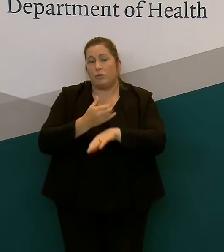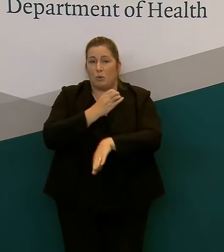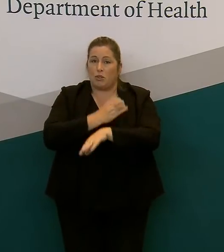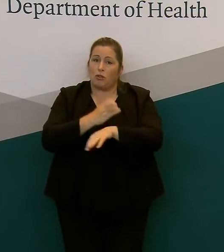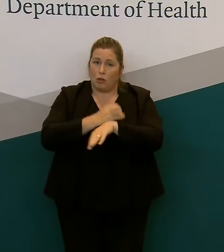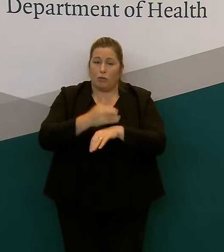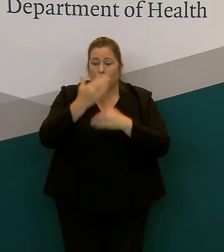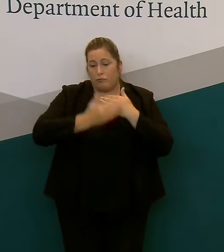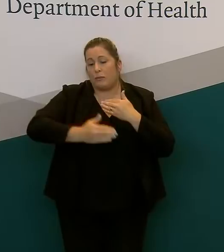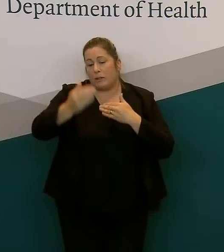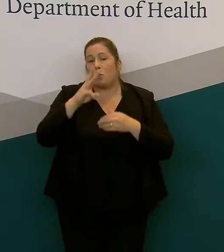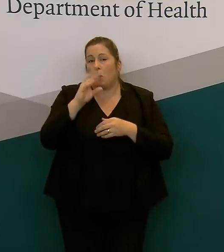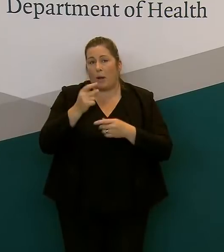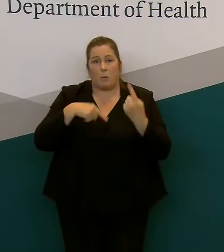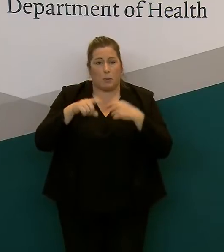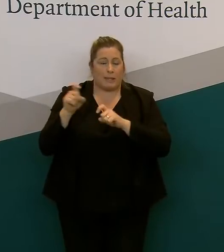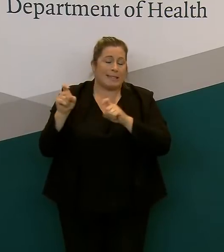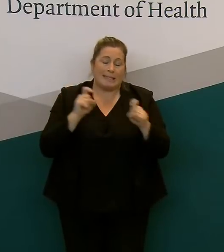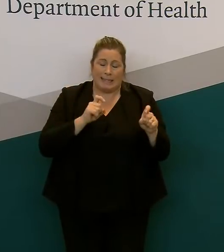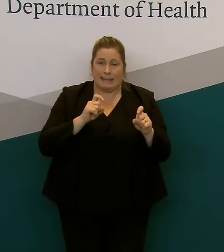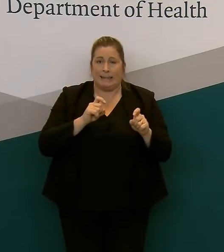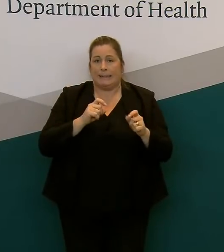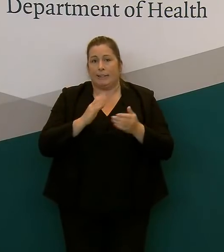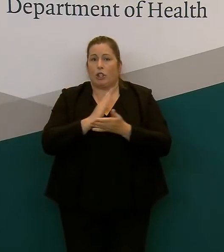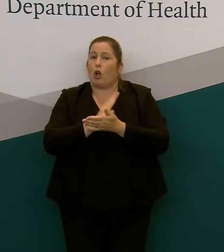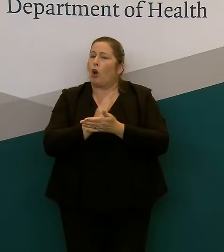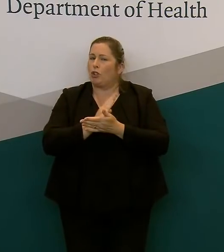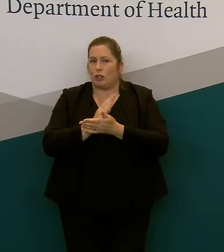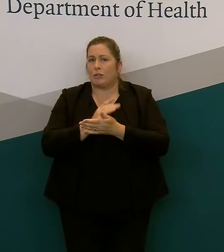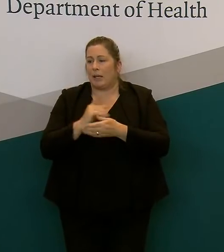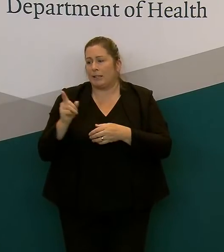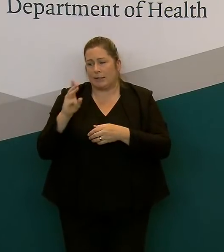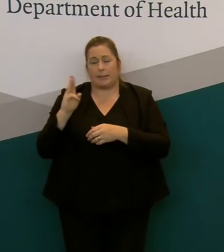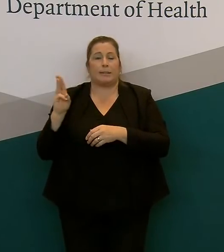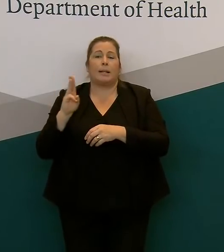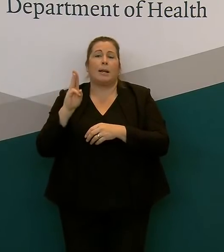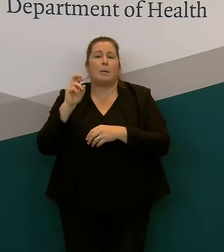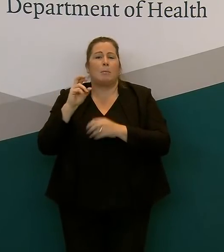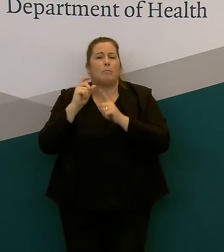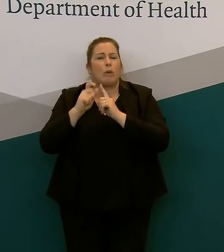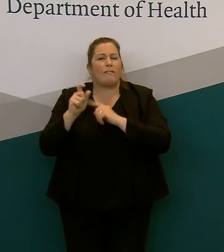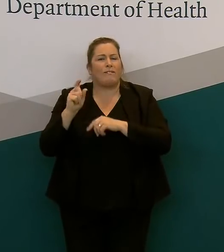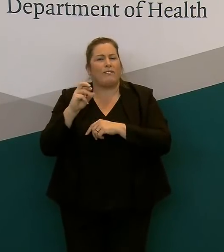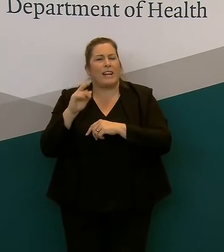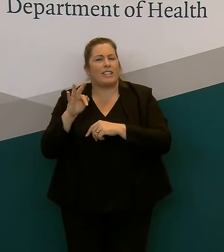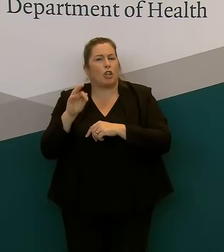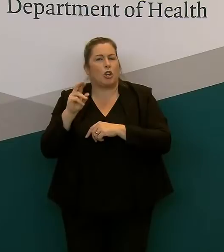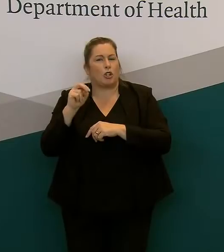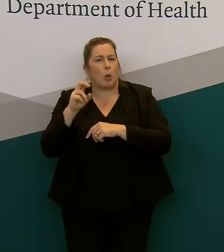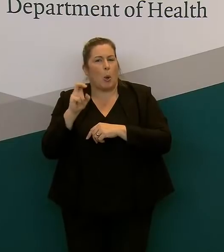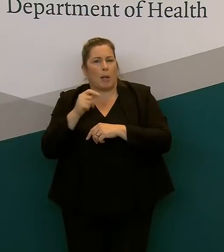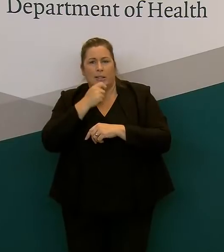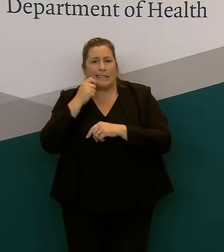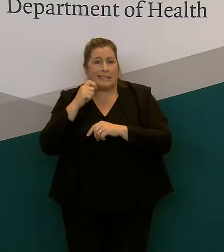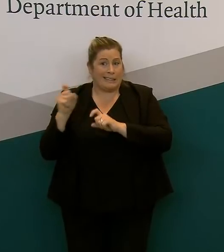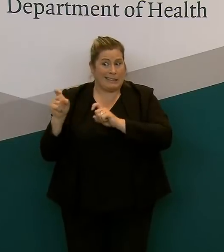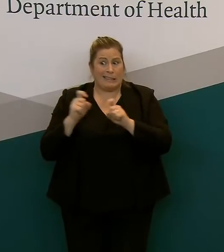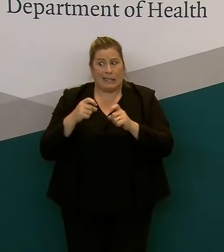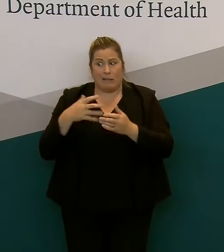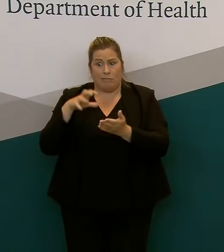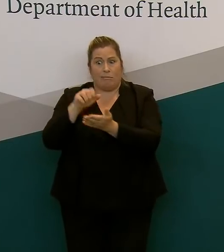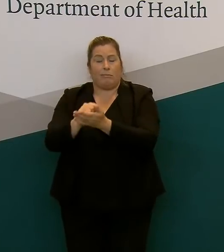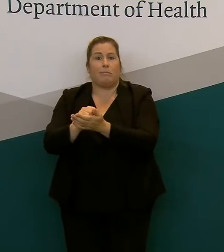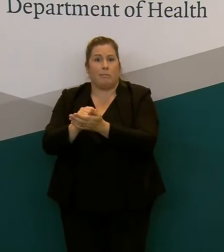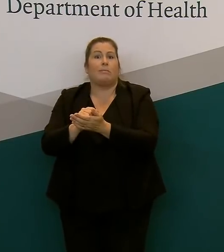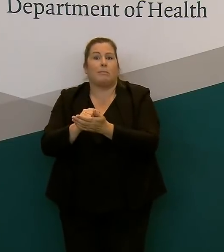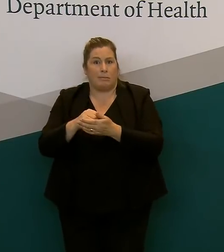for that reason, we'll be very cautious about this. As Professor Nolan has demonstrated, we see now travel-related cases